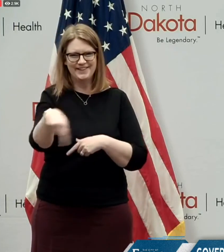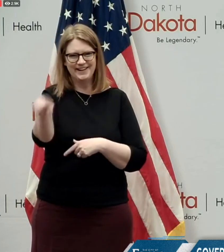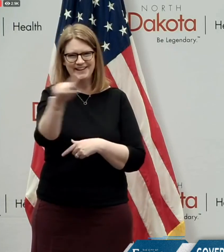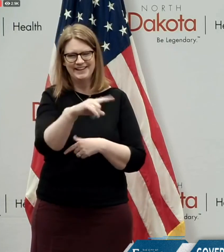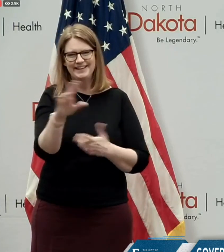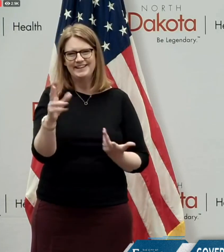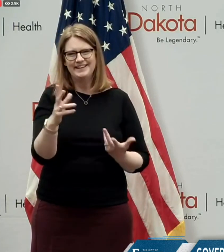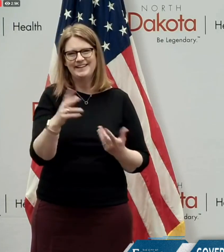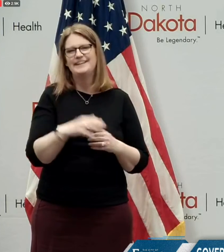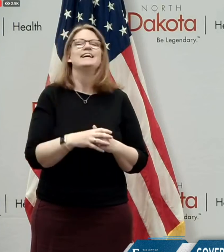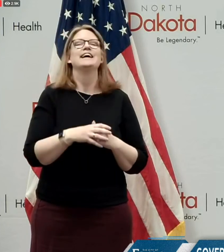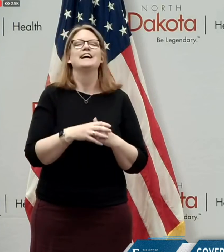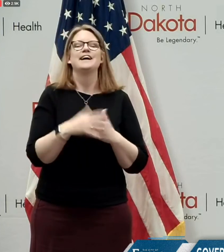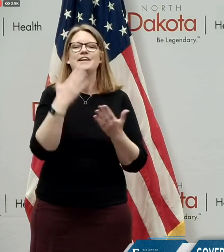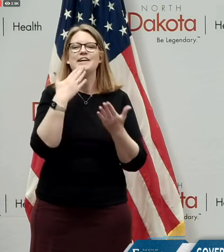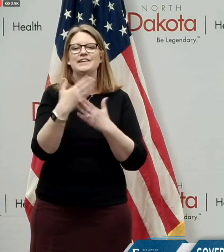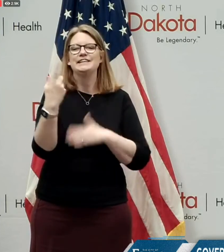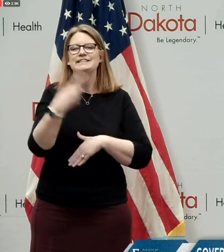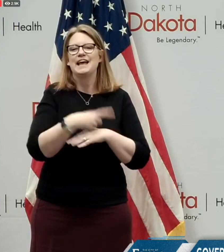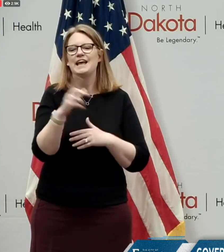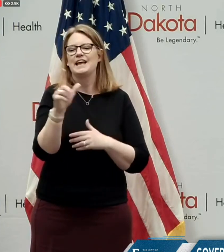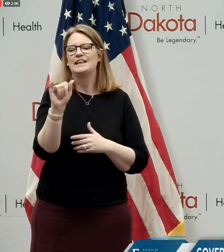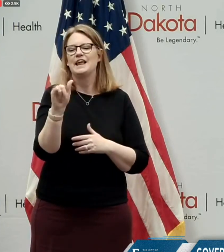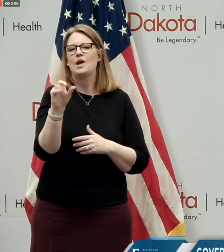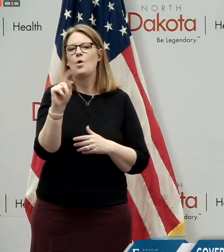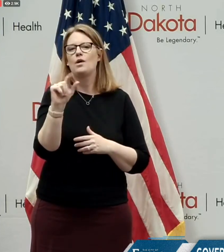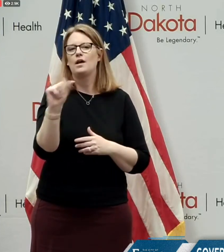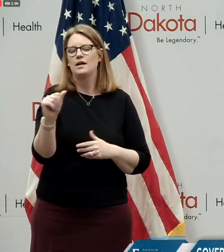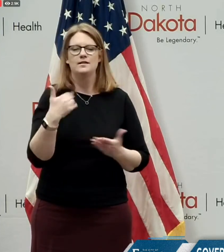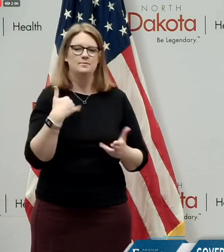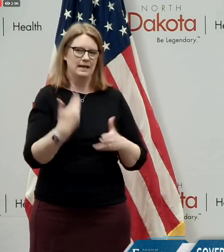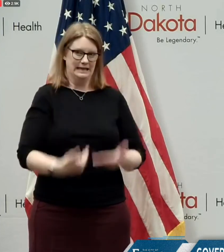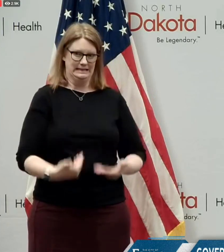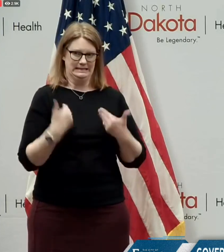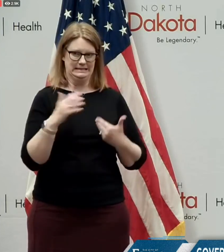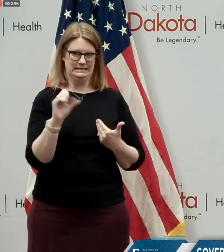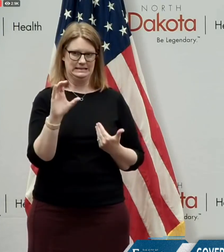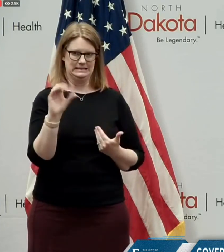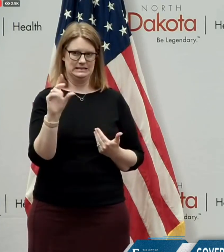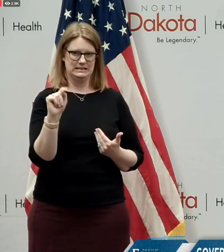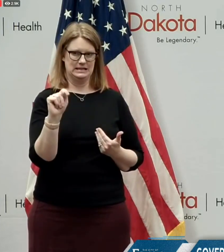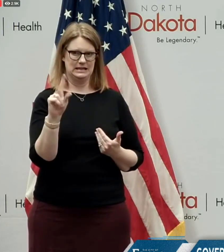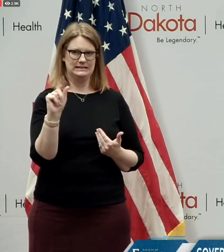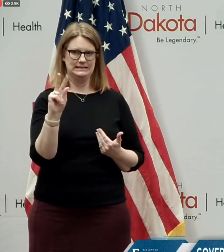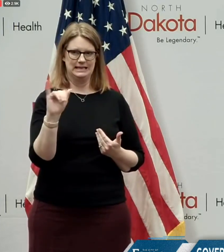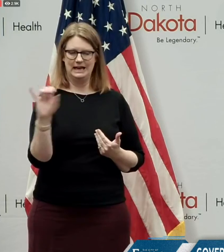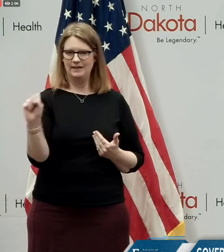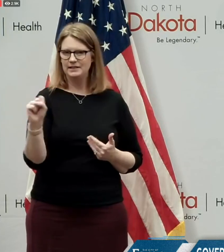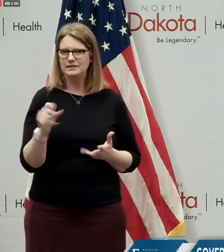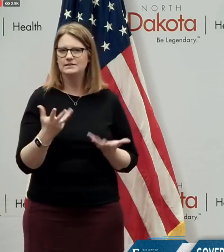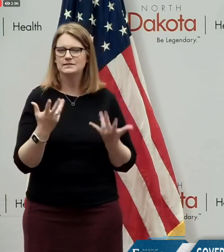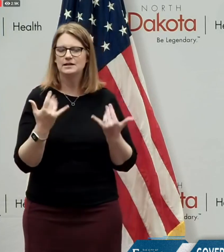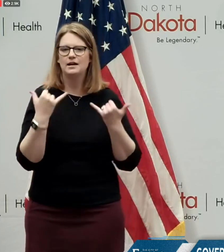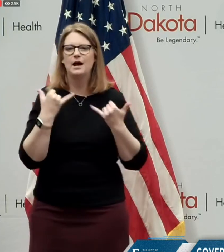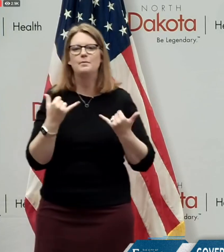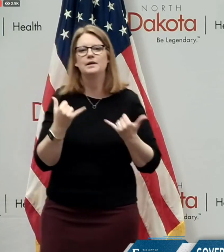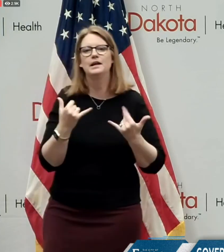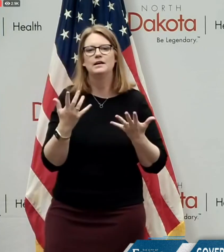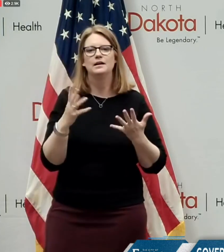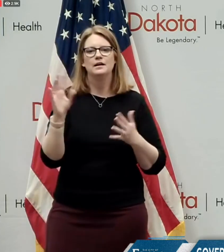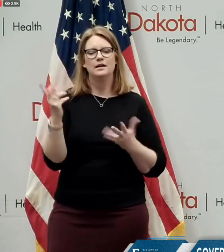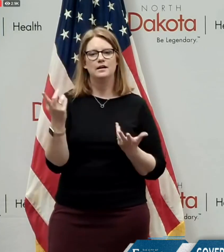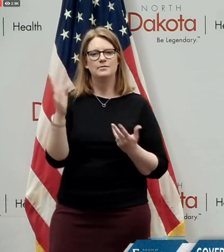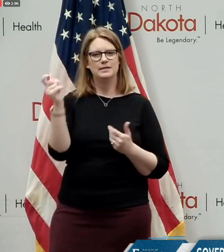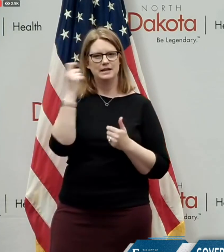North Dakota, Petuashte, Scott Davis here. Just want to provide a little update here of our, as the Governor alluded